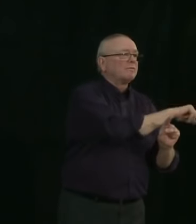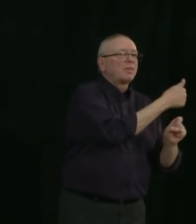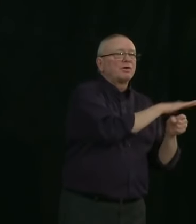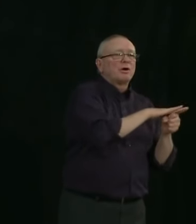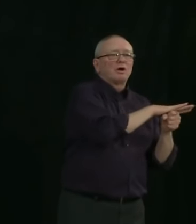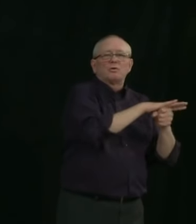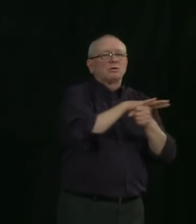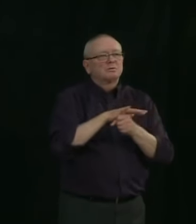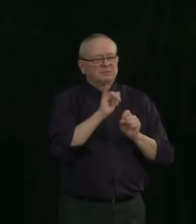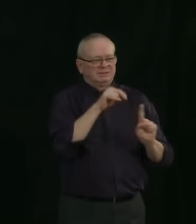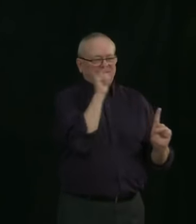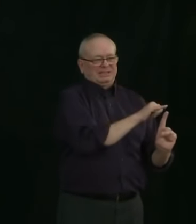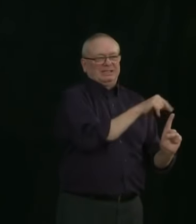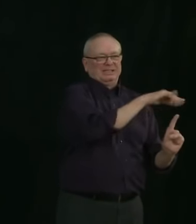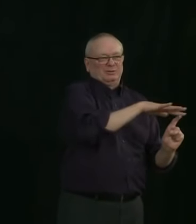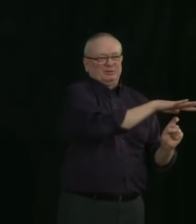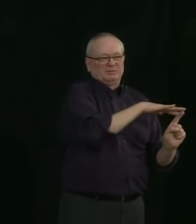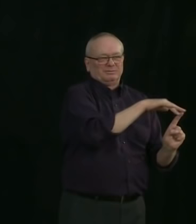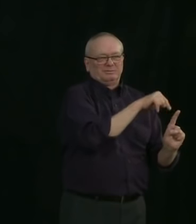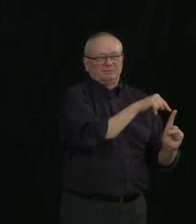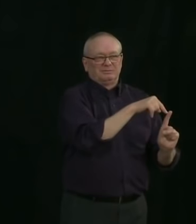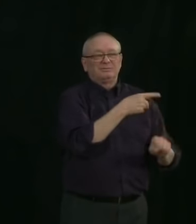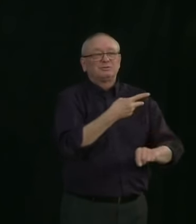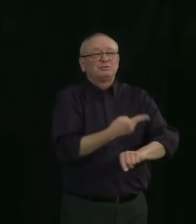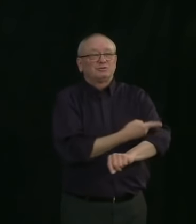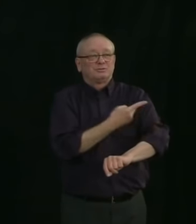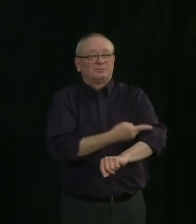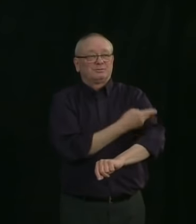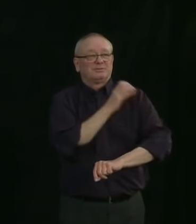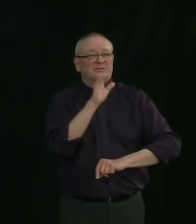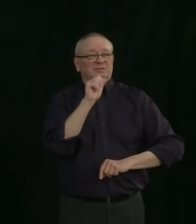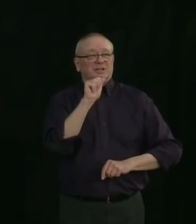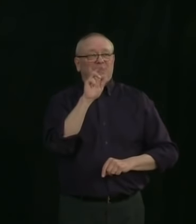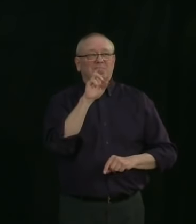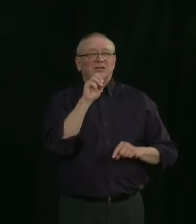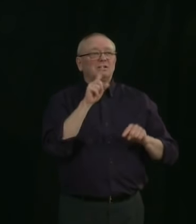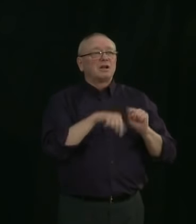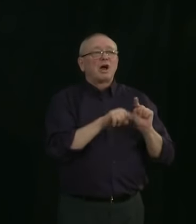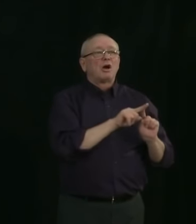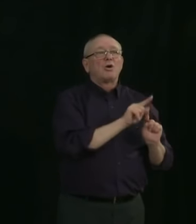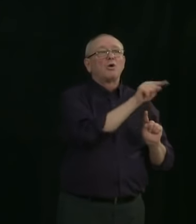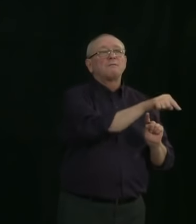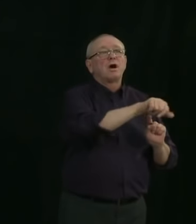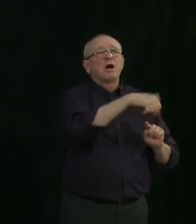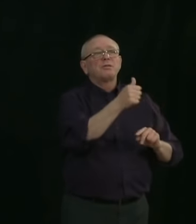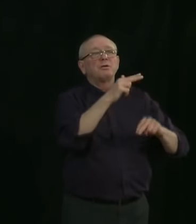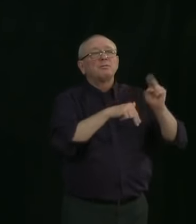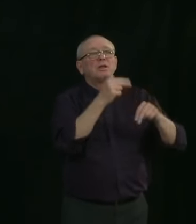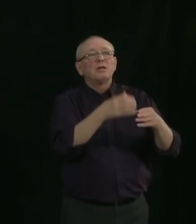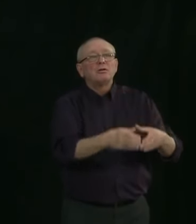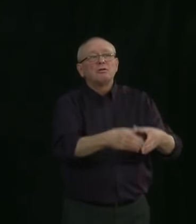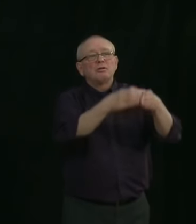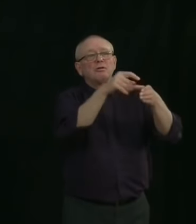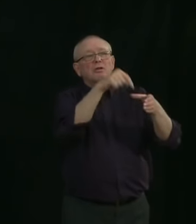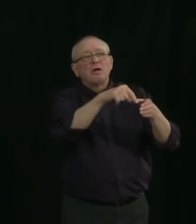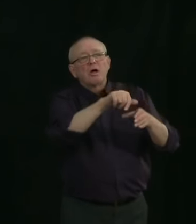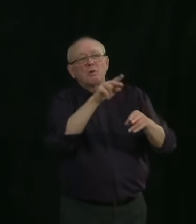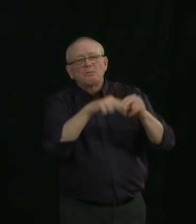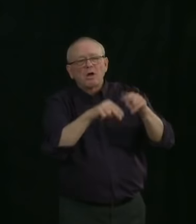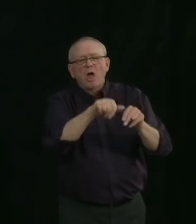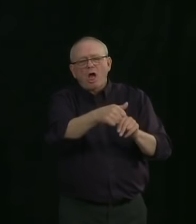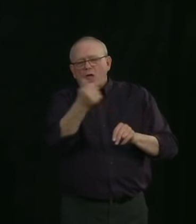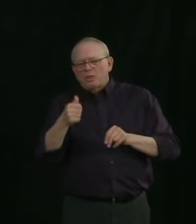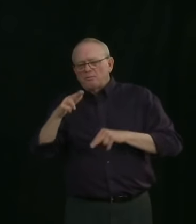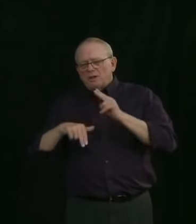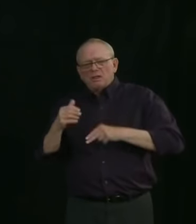this particular case, wouldn't be moving from wing to wing with respect to where there are confirmed cases. There would be enhanced